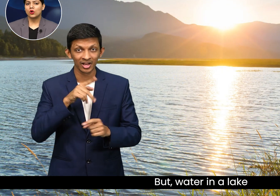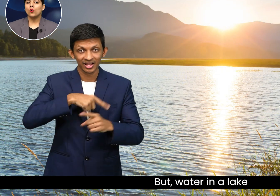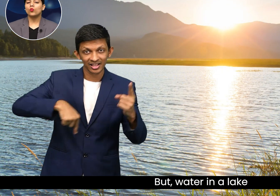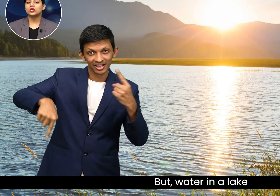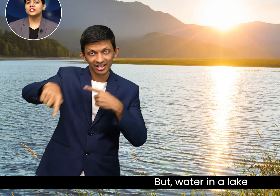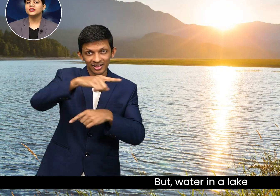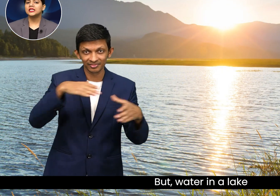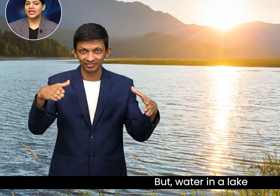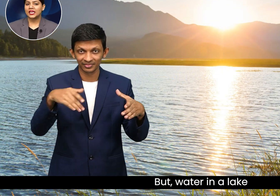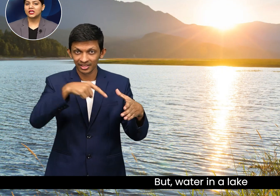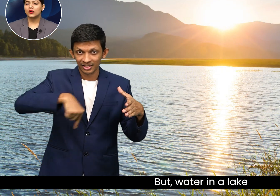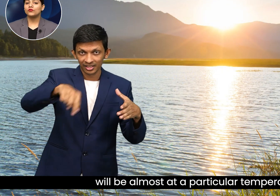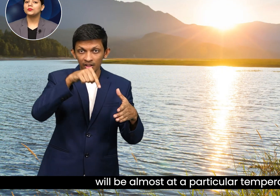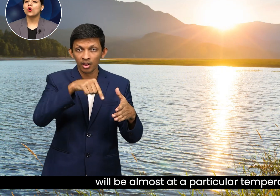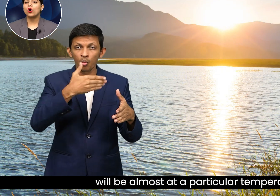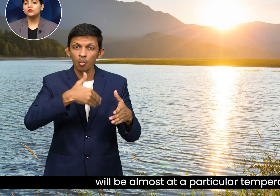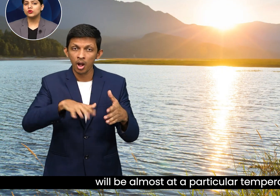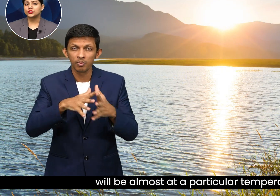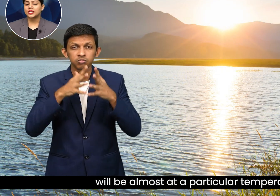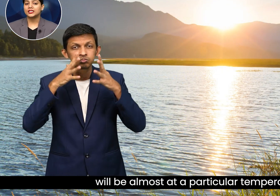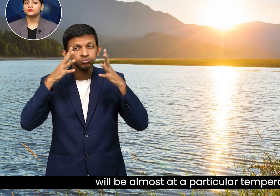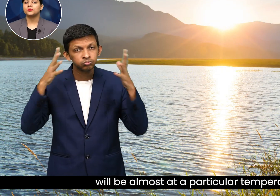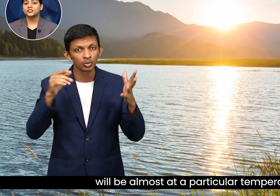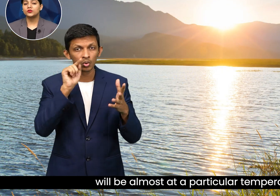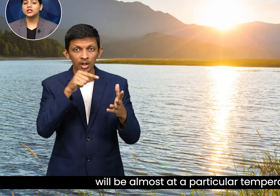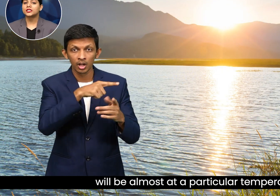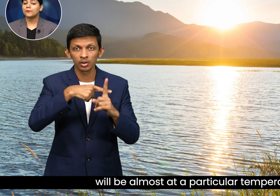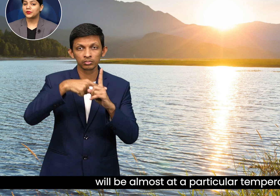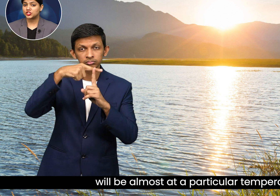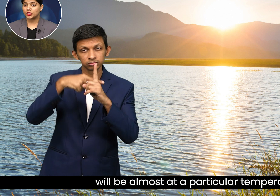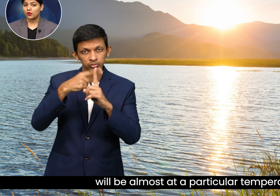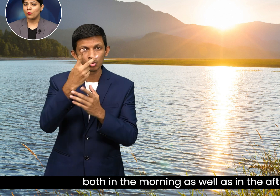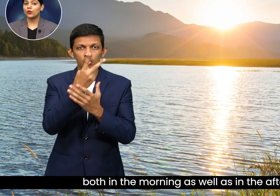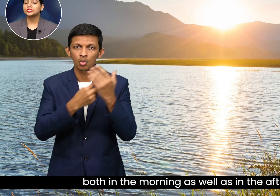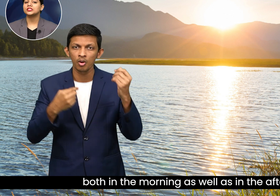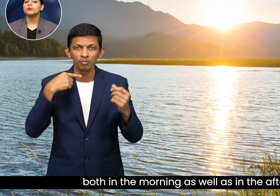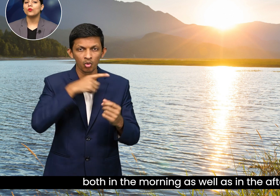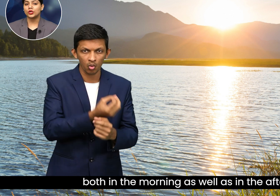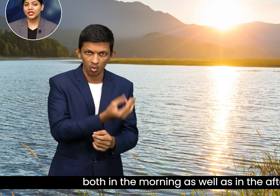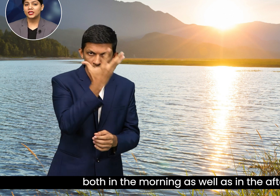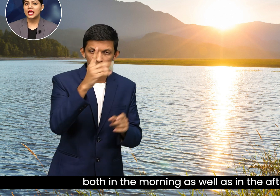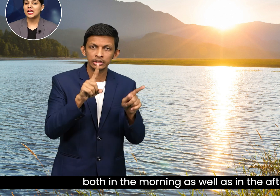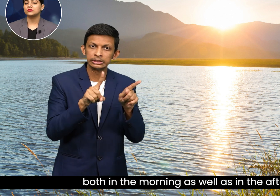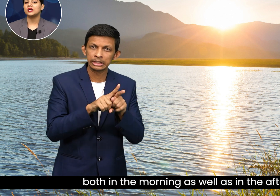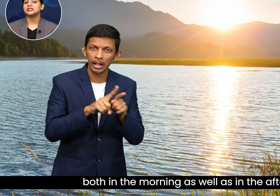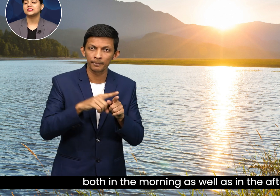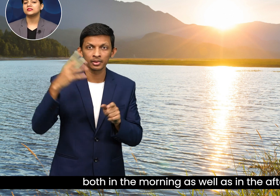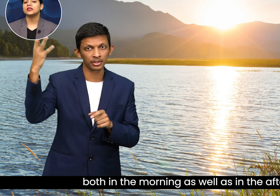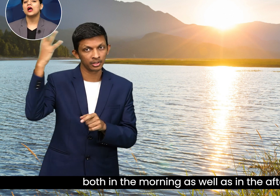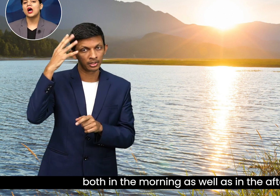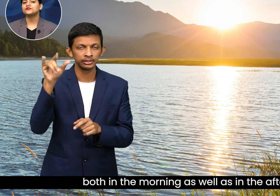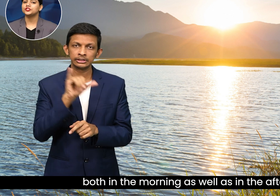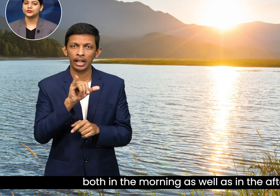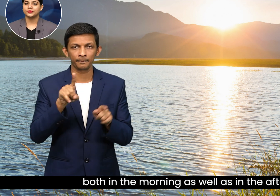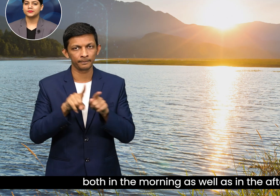But water in a lake will be almost at a particular temperature both in the morning as well as in